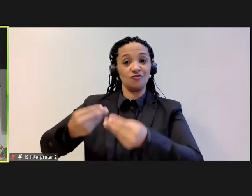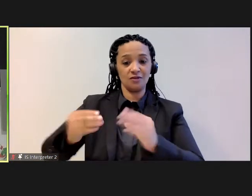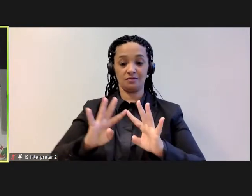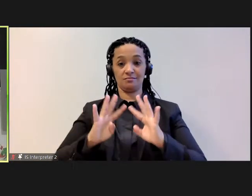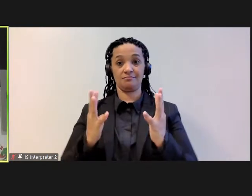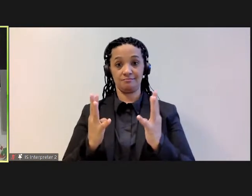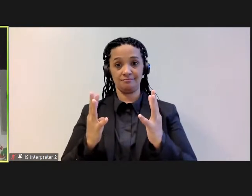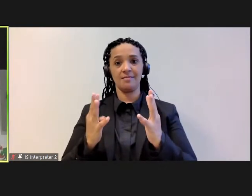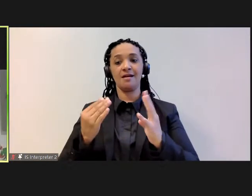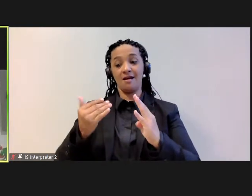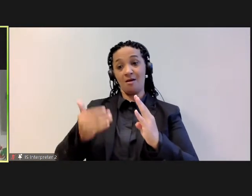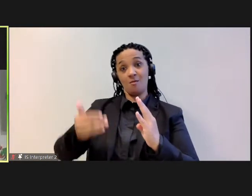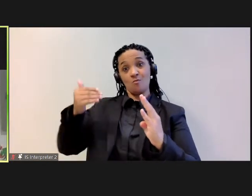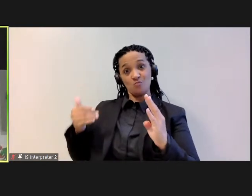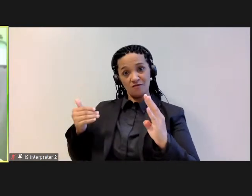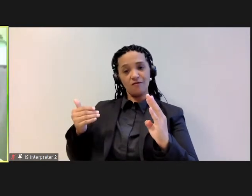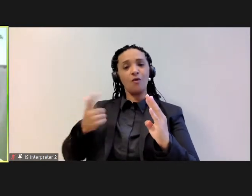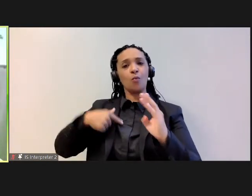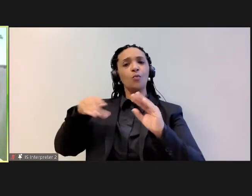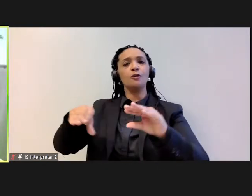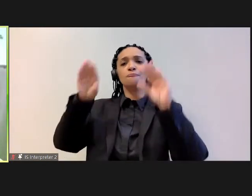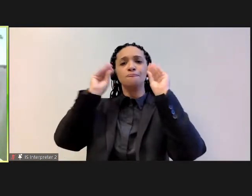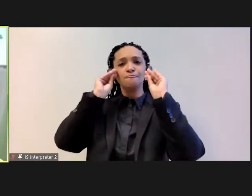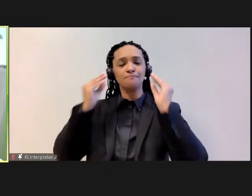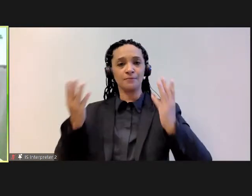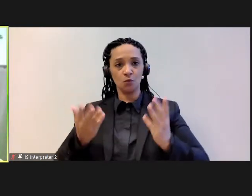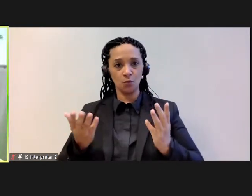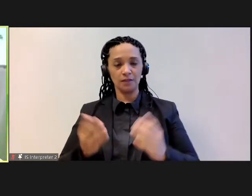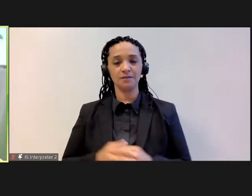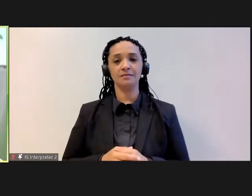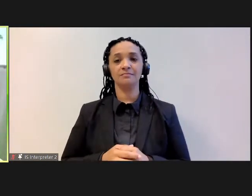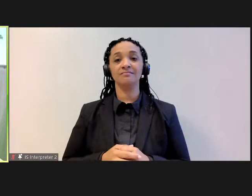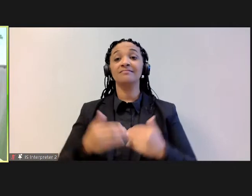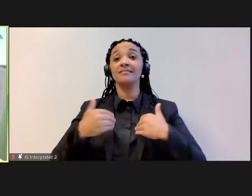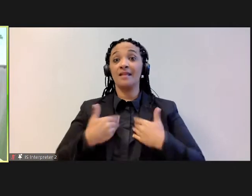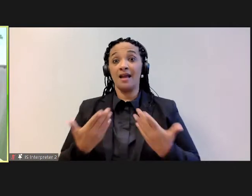now with data science